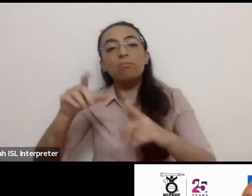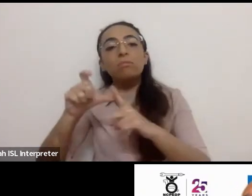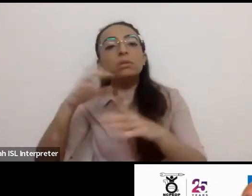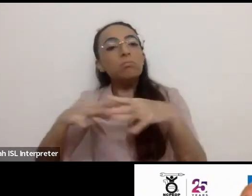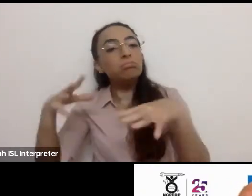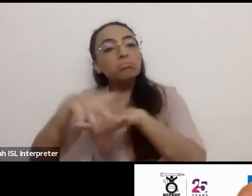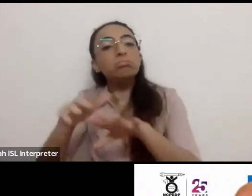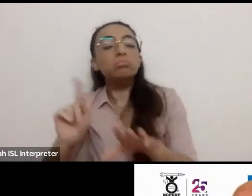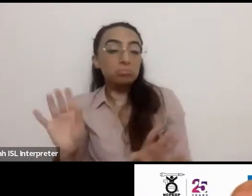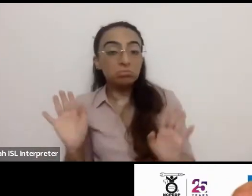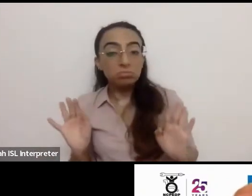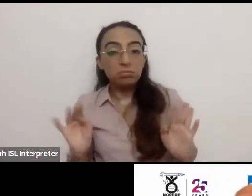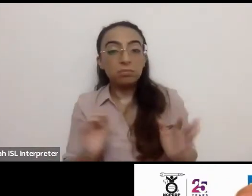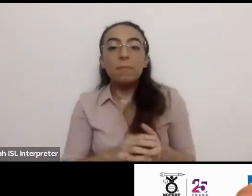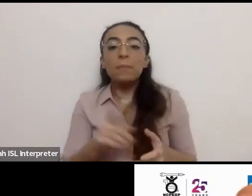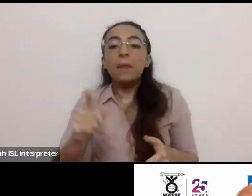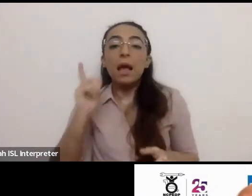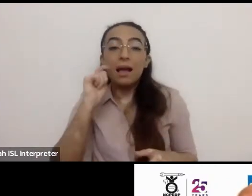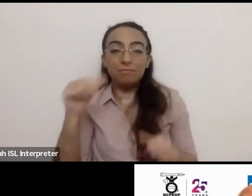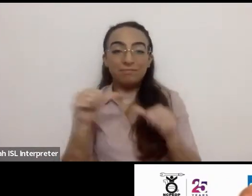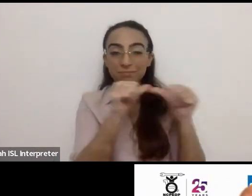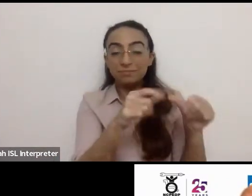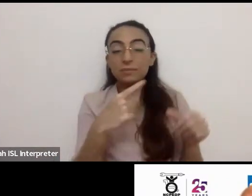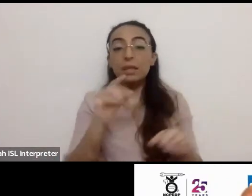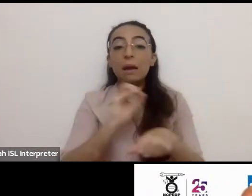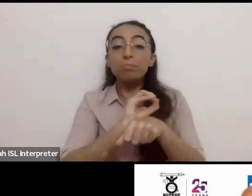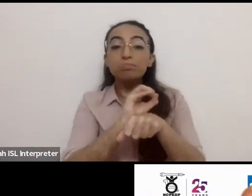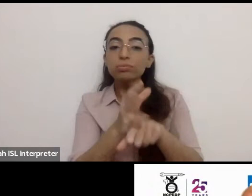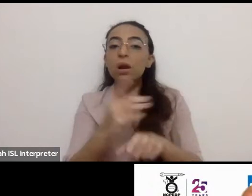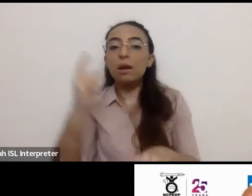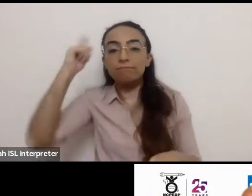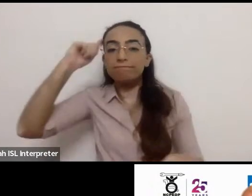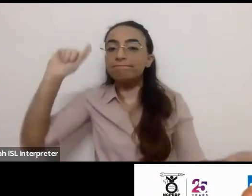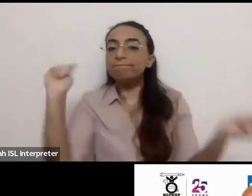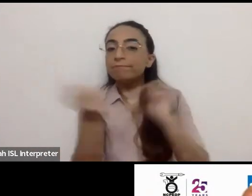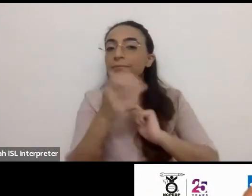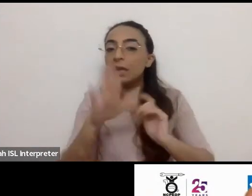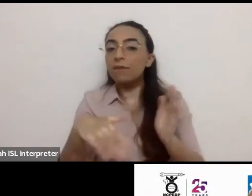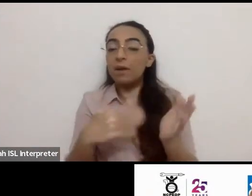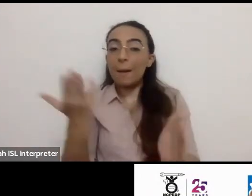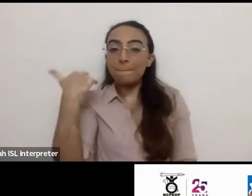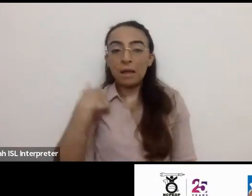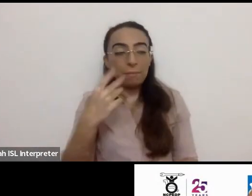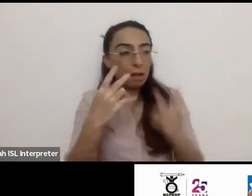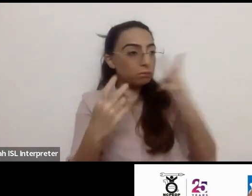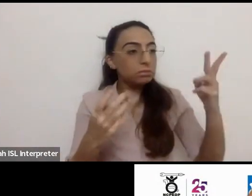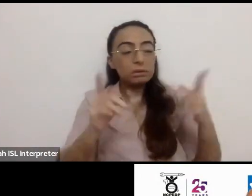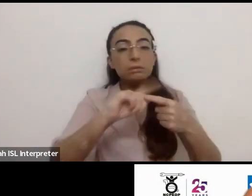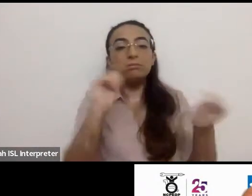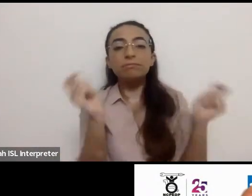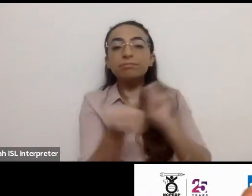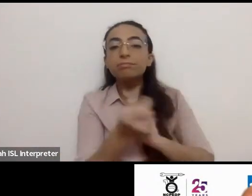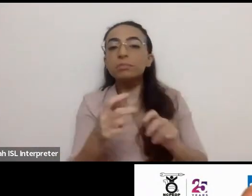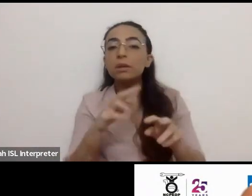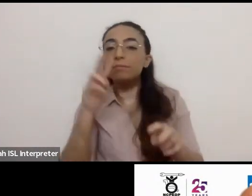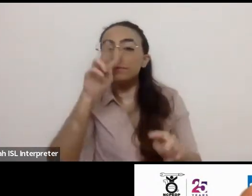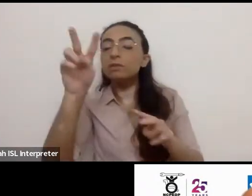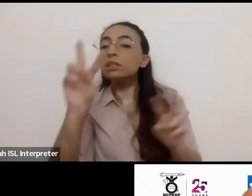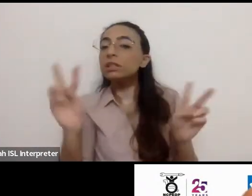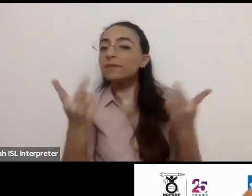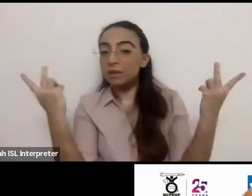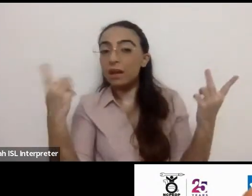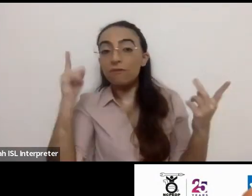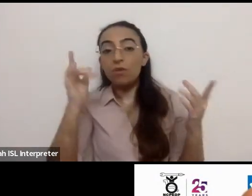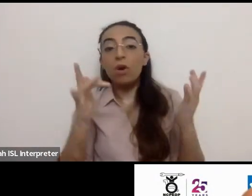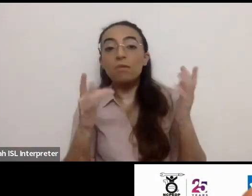think COVID has changed the perception of, how talent can be included and how talent can be accessed. And you know this better